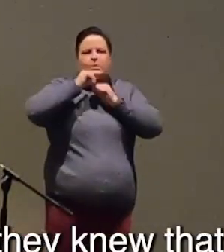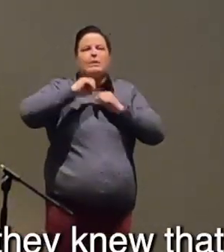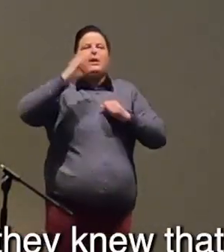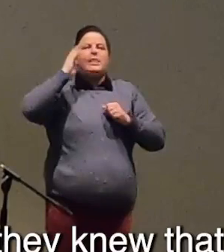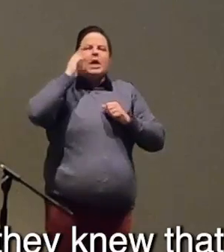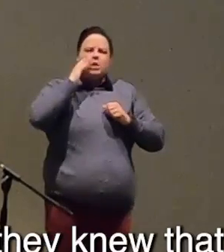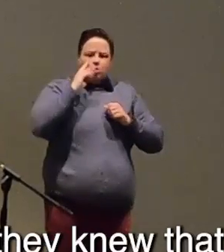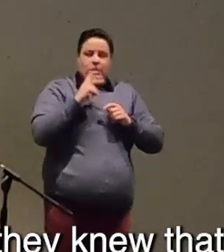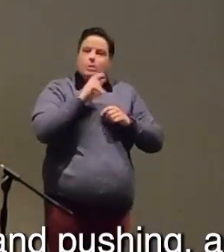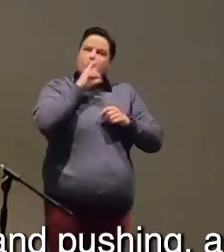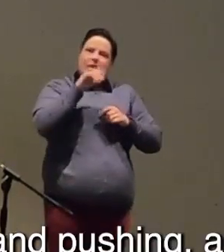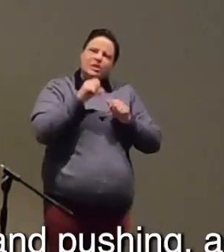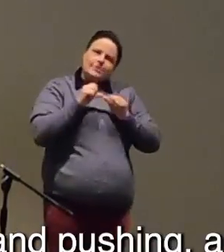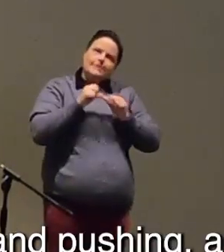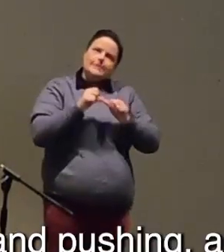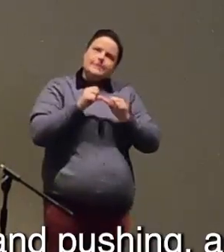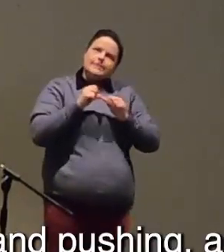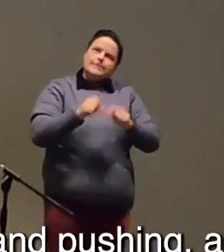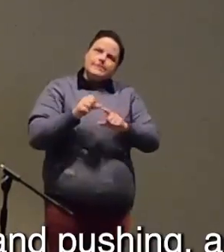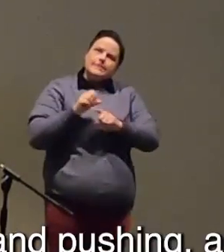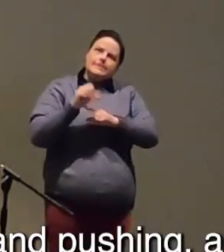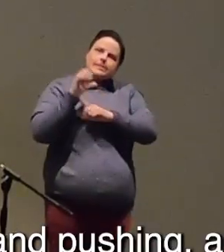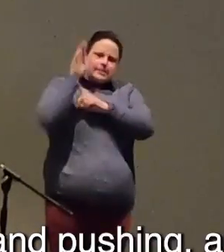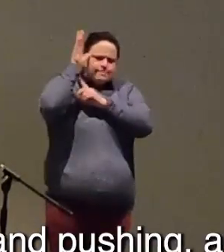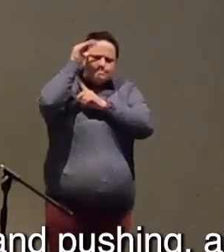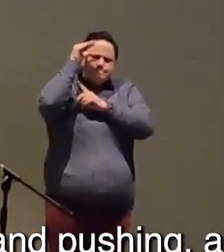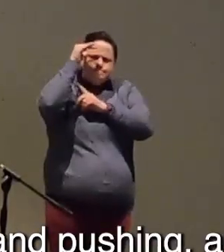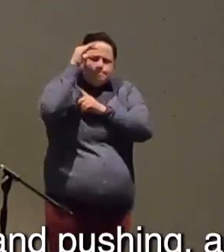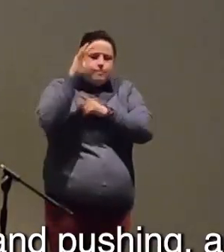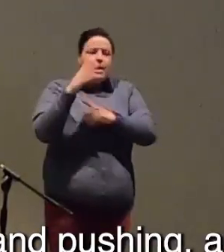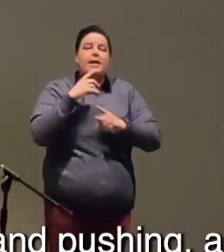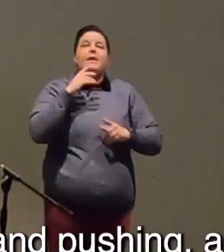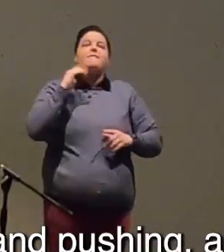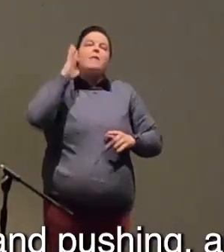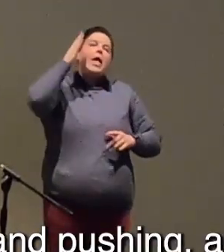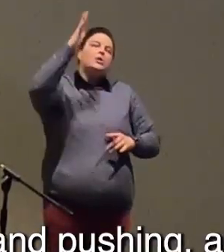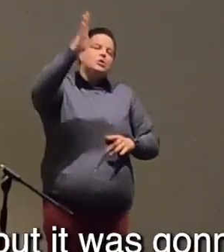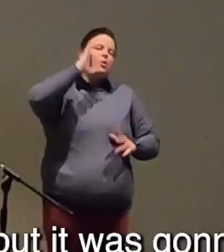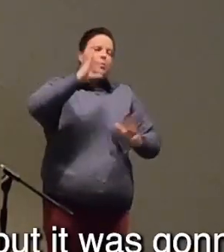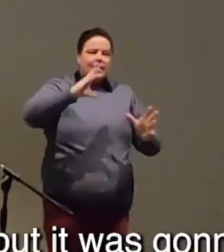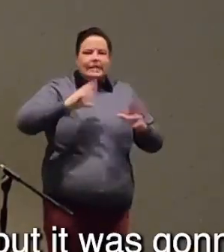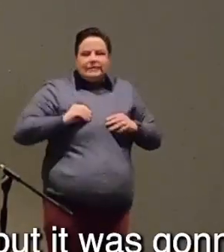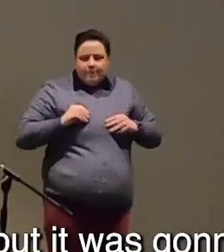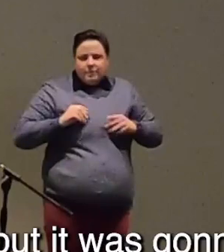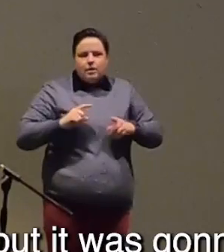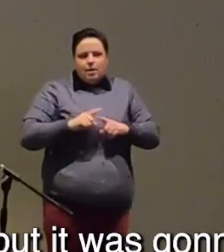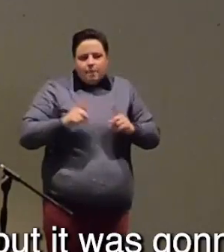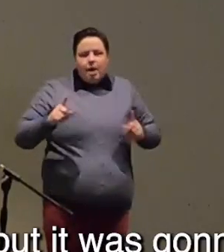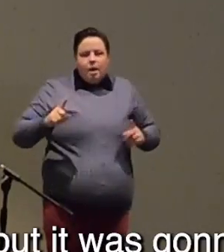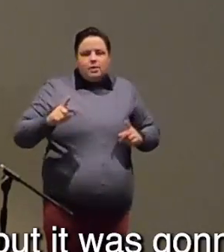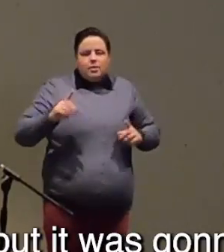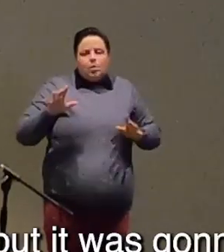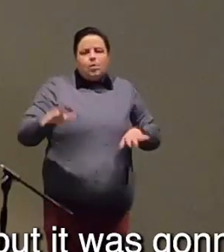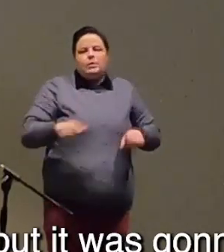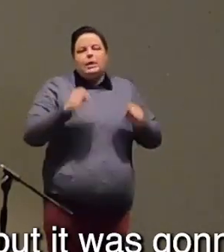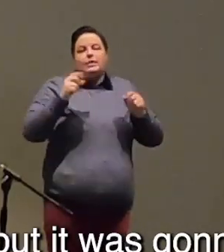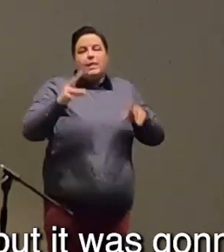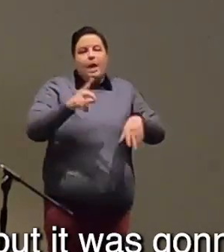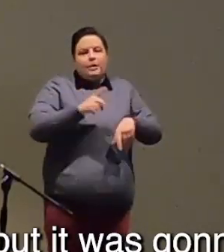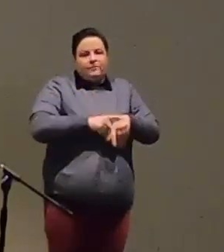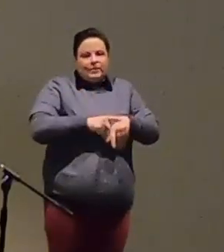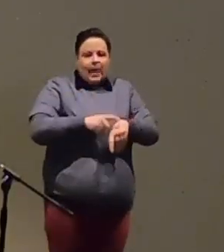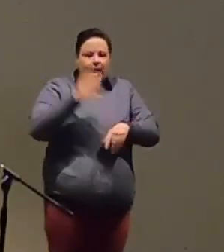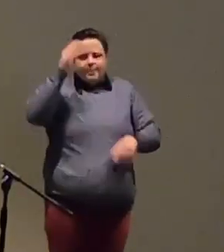knew that they really just had to keep pushing and pushing, and that eventually it would be accepted, but it was going to take manpower